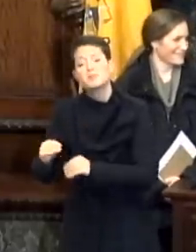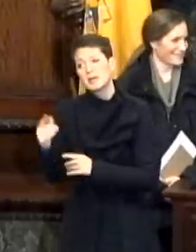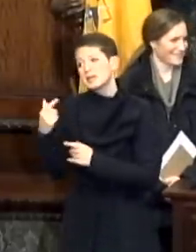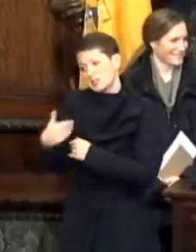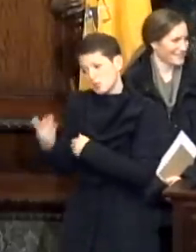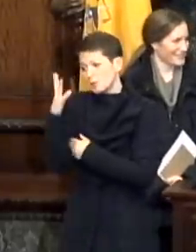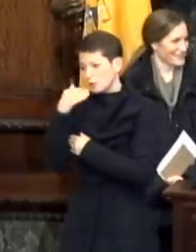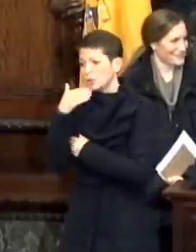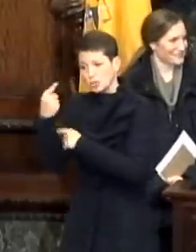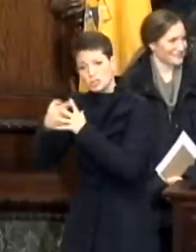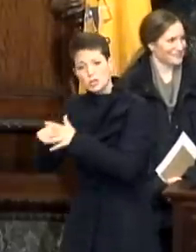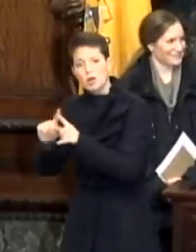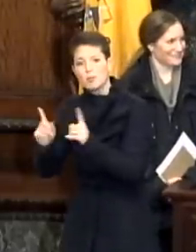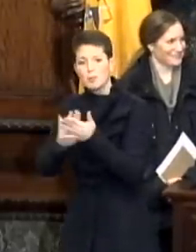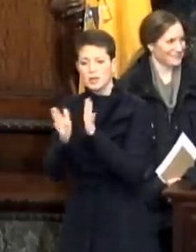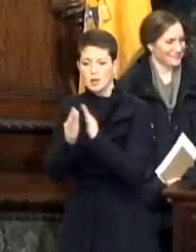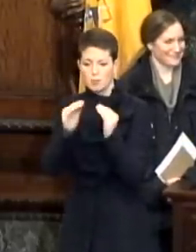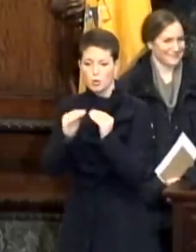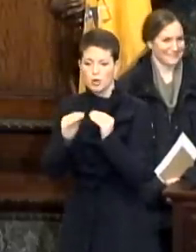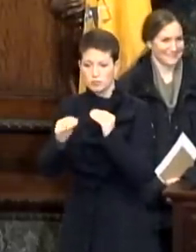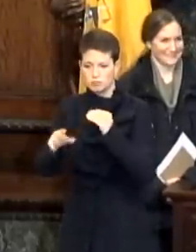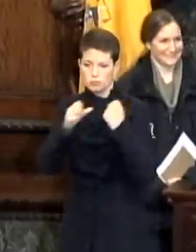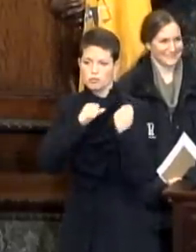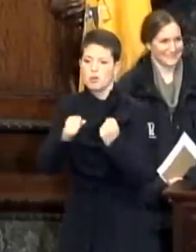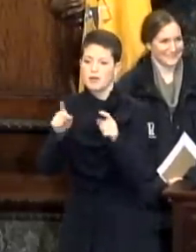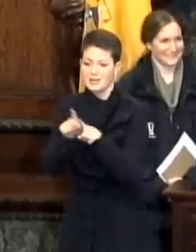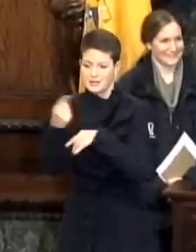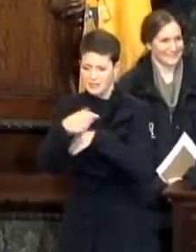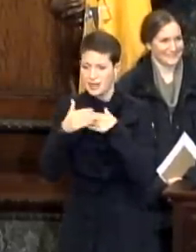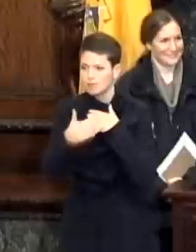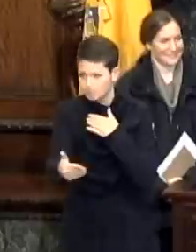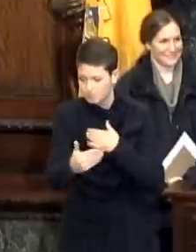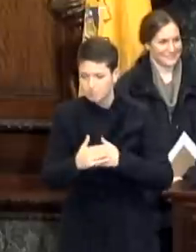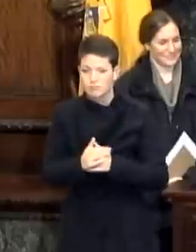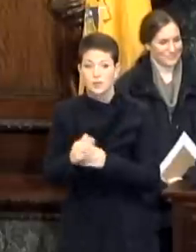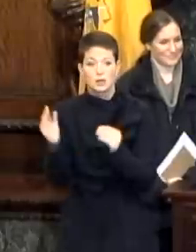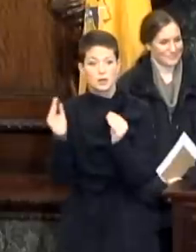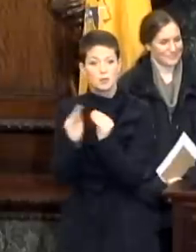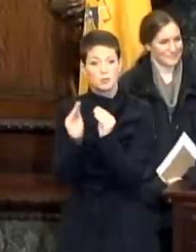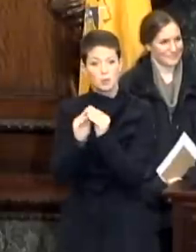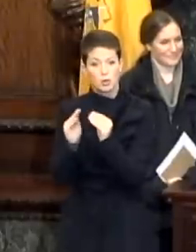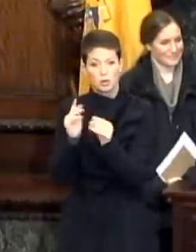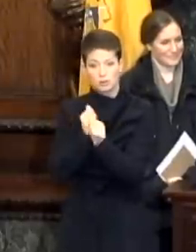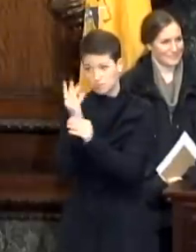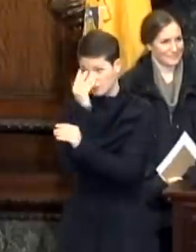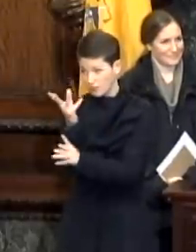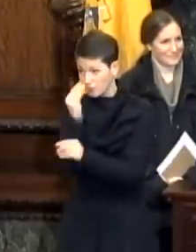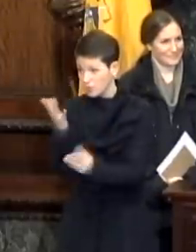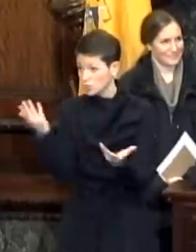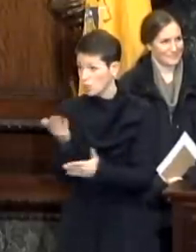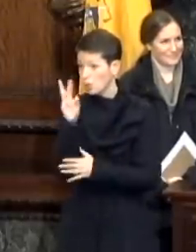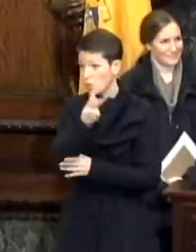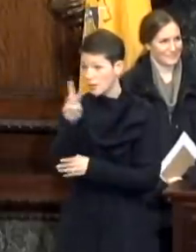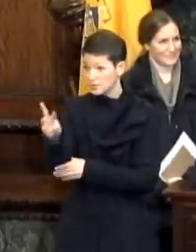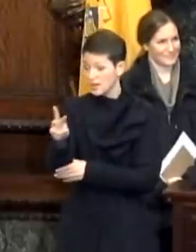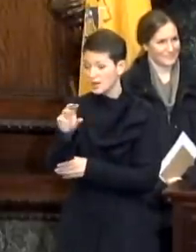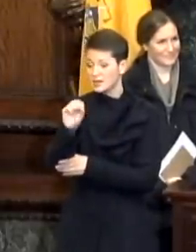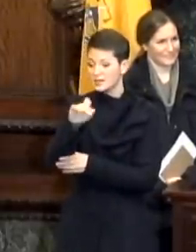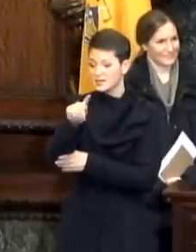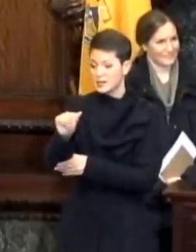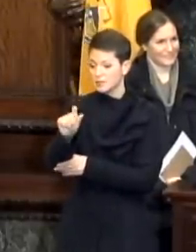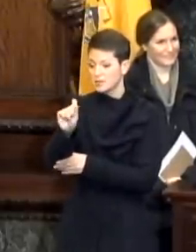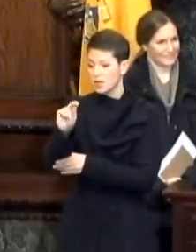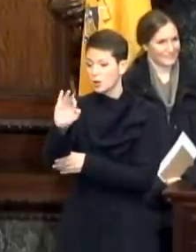get stronger. For information on up-to-date, you can go to our website,